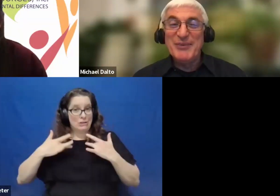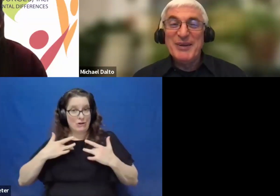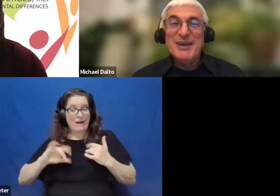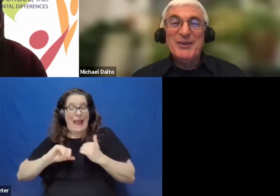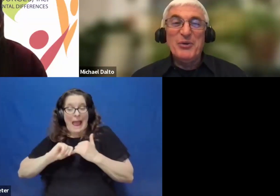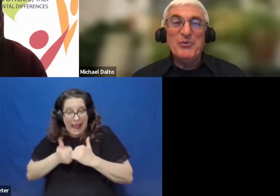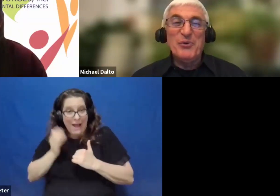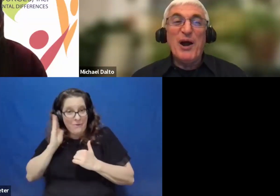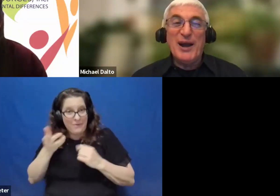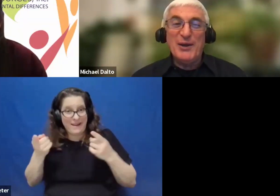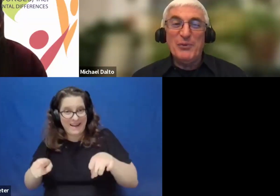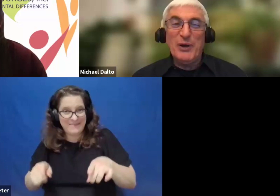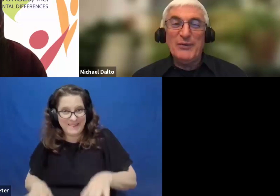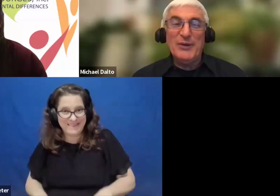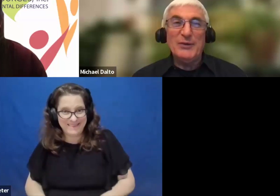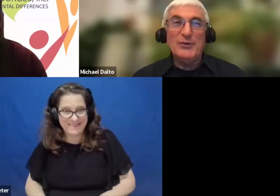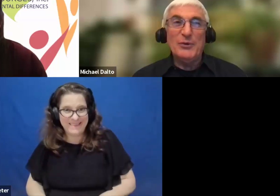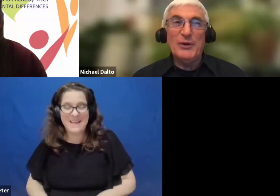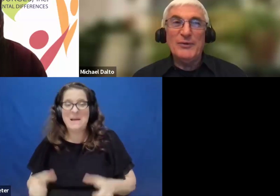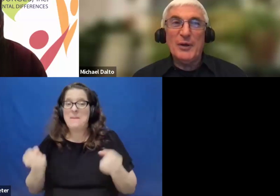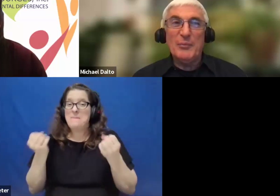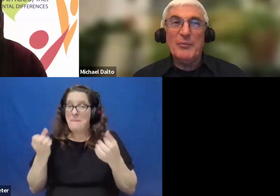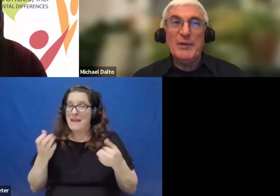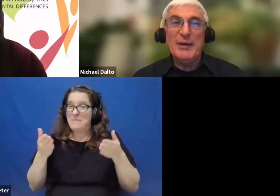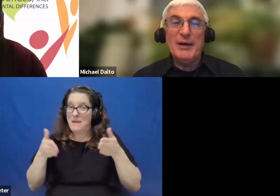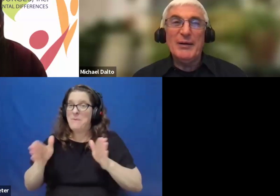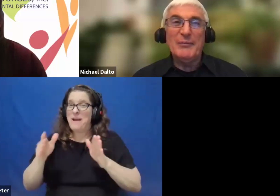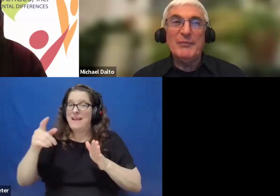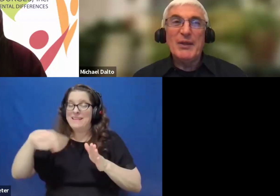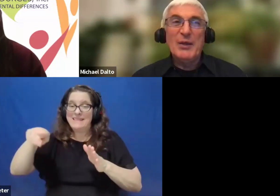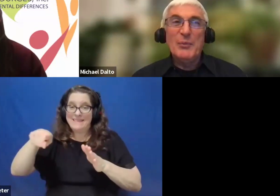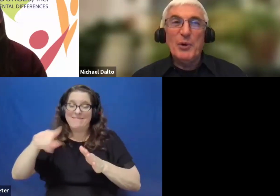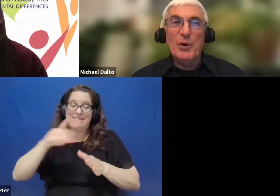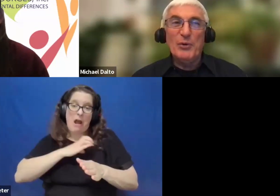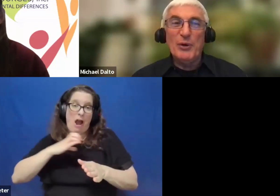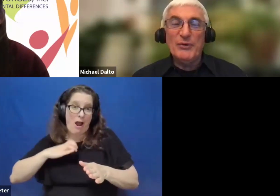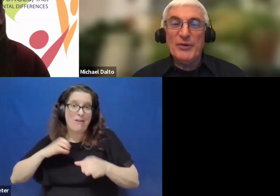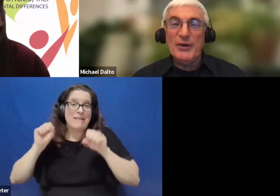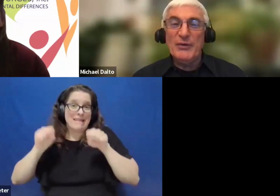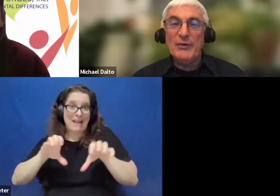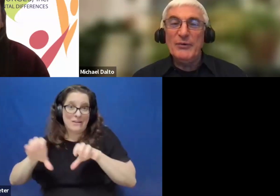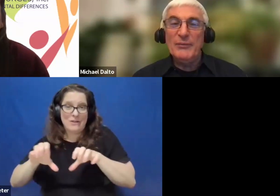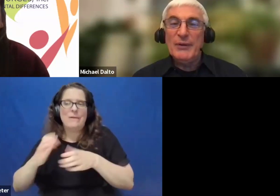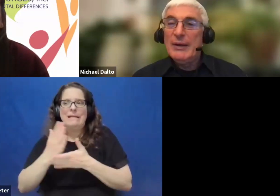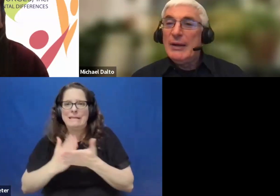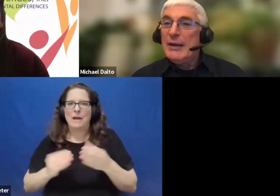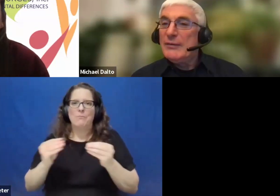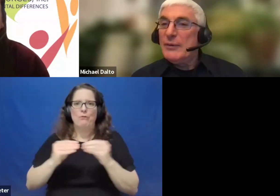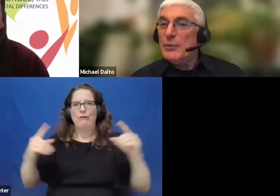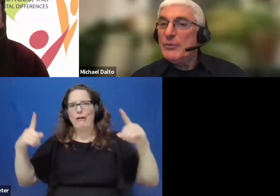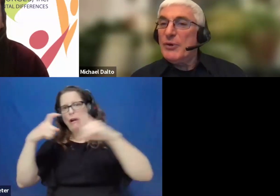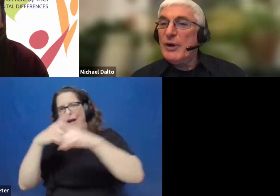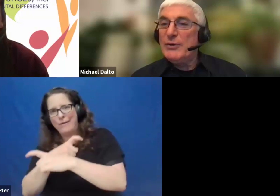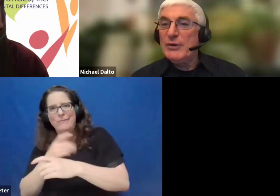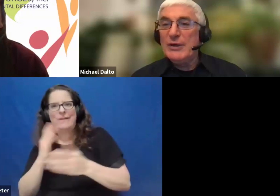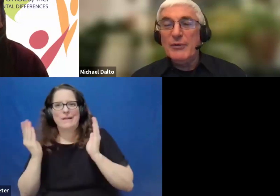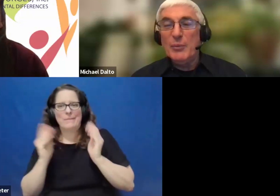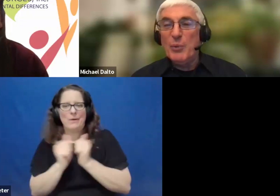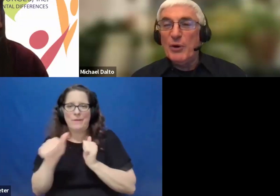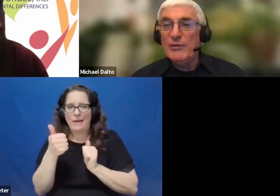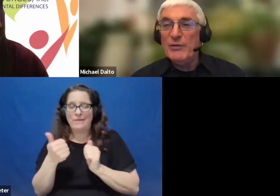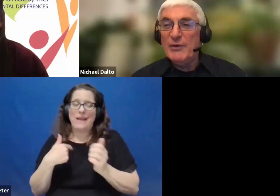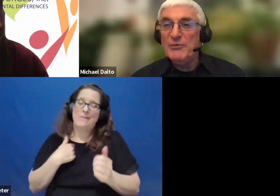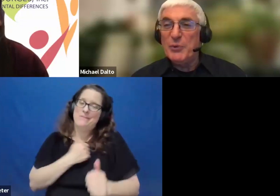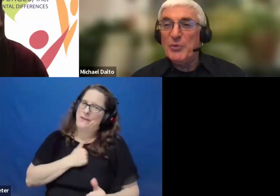that. There are a variety of ways they could do it, some more onerous than others. So sorry I couldn't give you